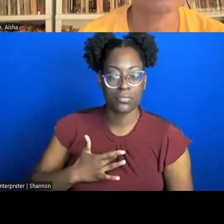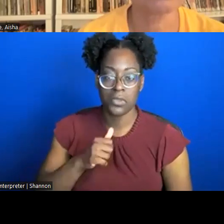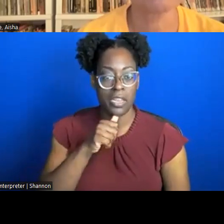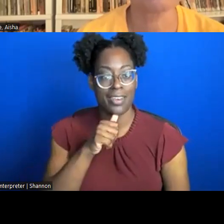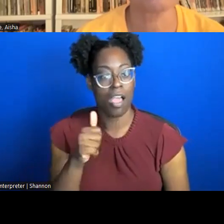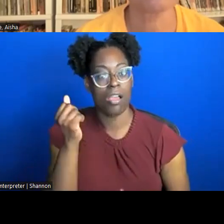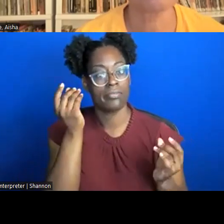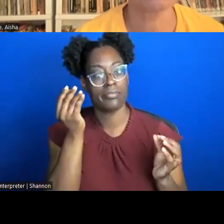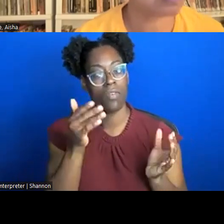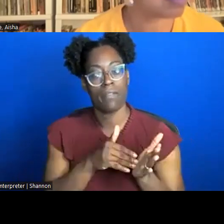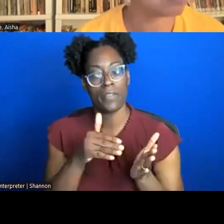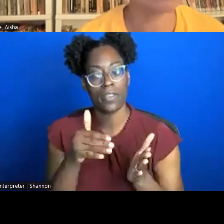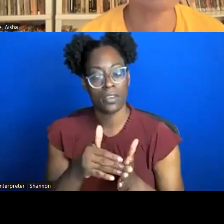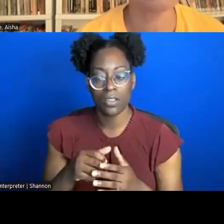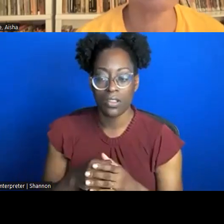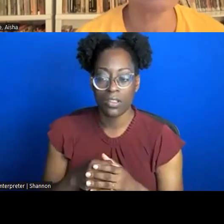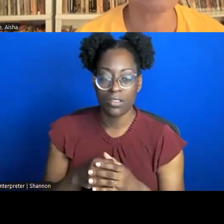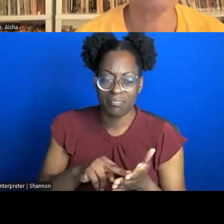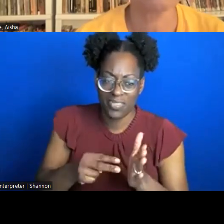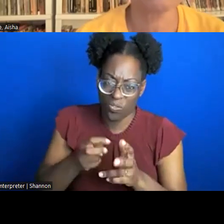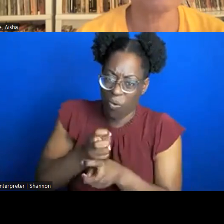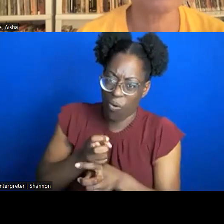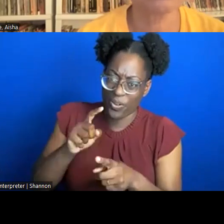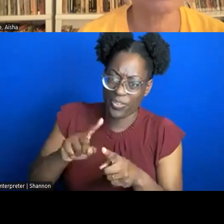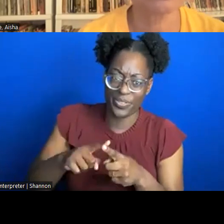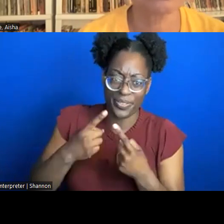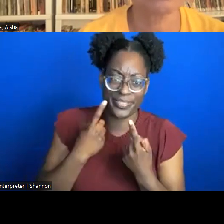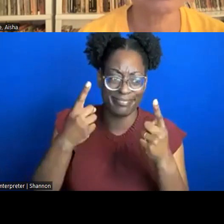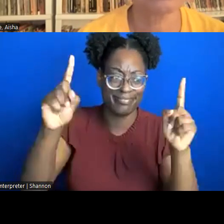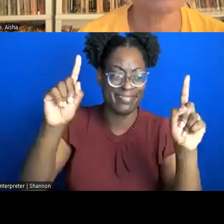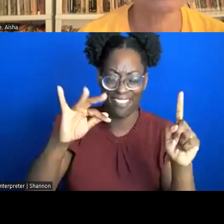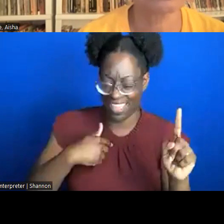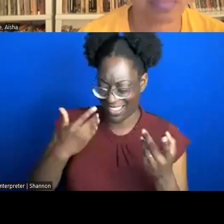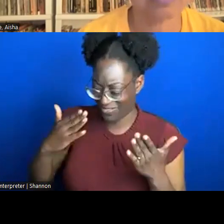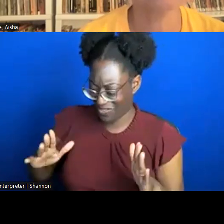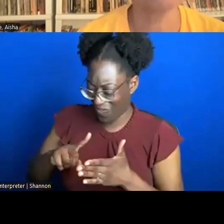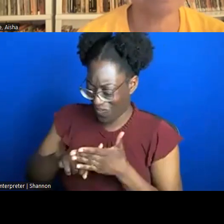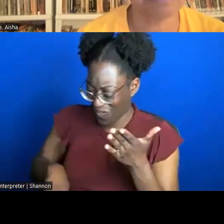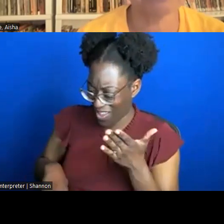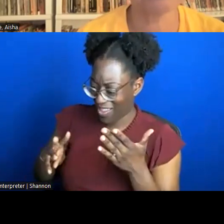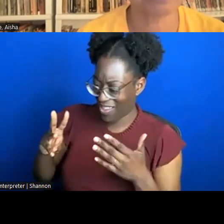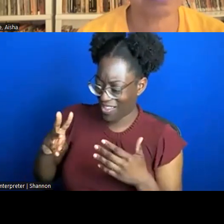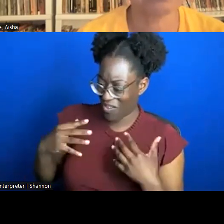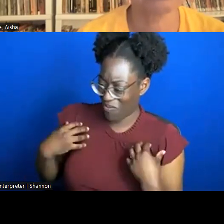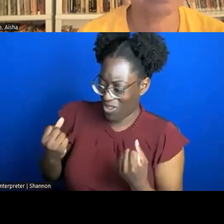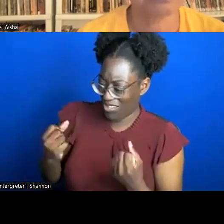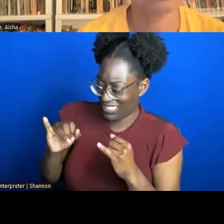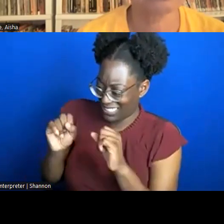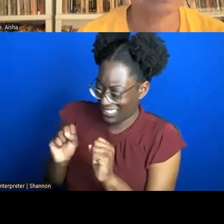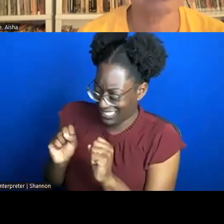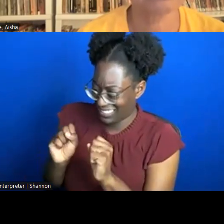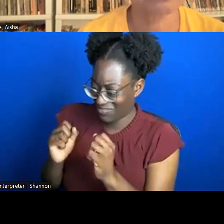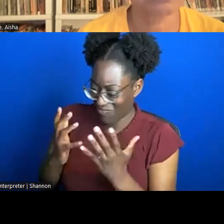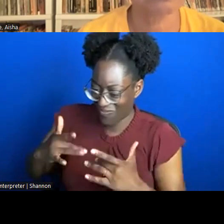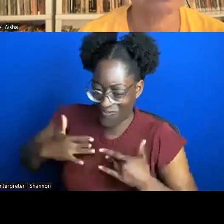difficult to achieve it. And so really taking time to articulate what does wellness look like across all these spheres, you know, that folks have to be intentional about really spelling